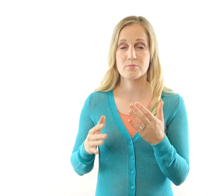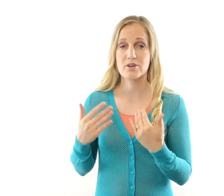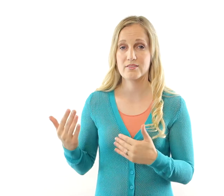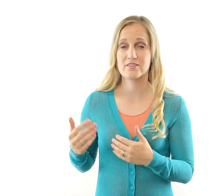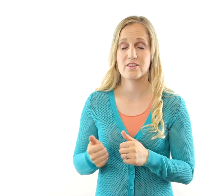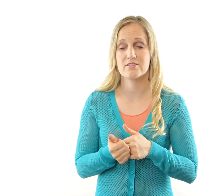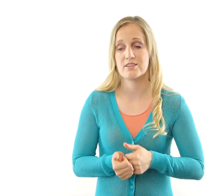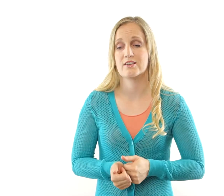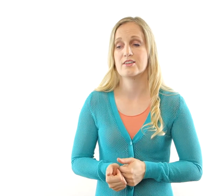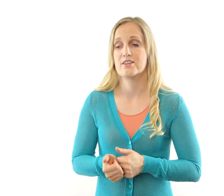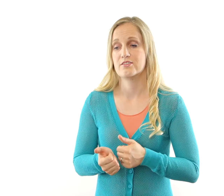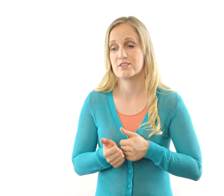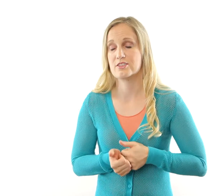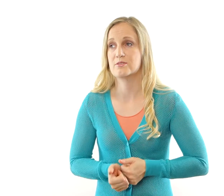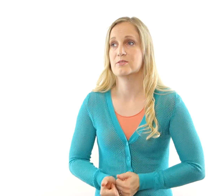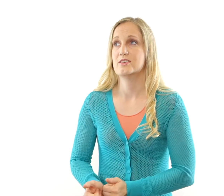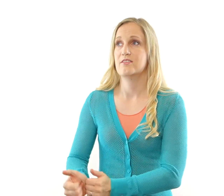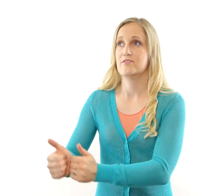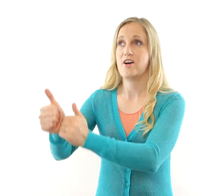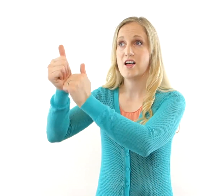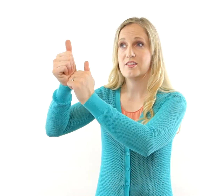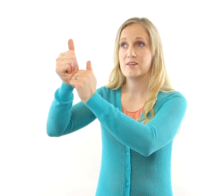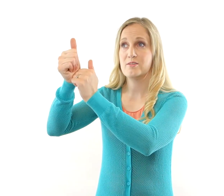put Heavenly Father in there, you could do follow,